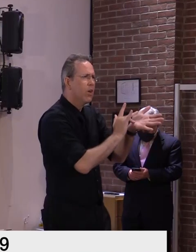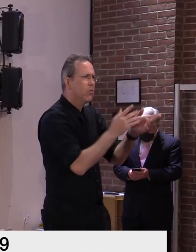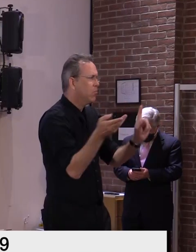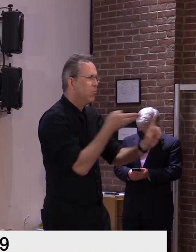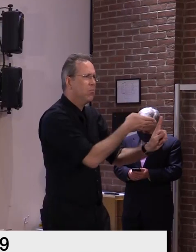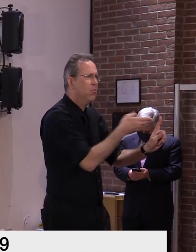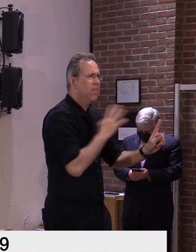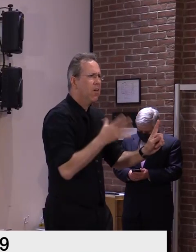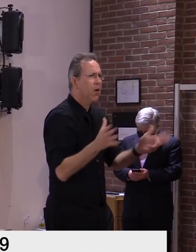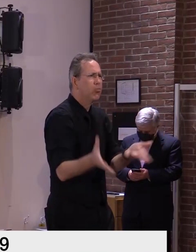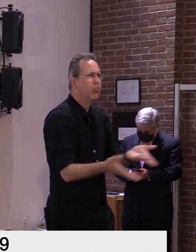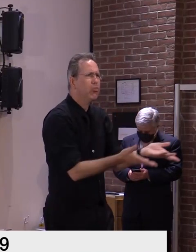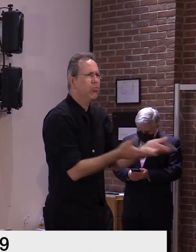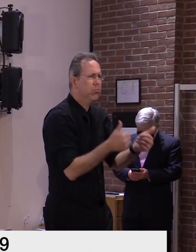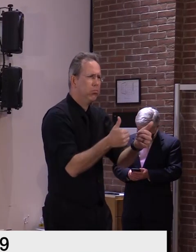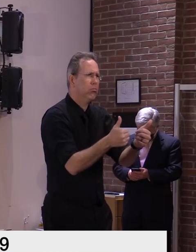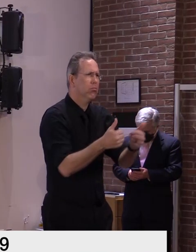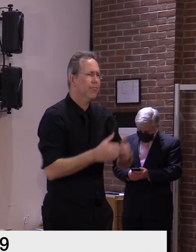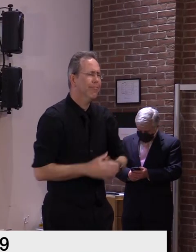All right, thank you.